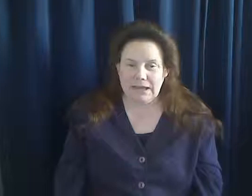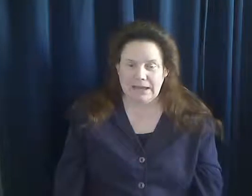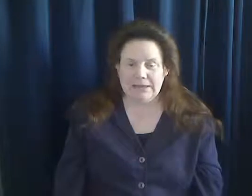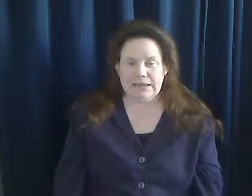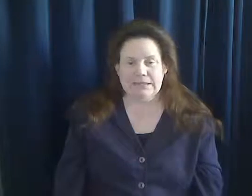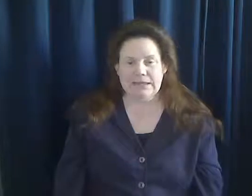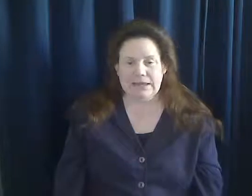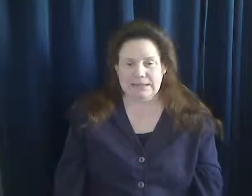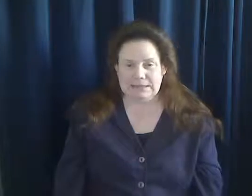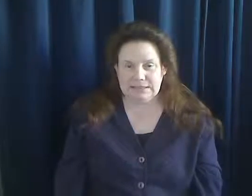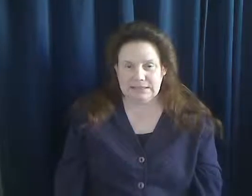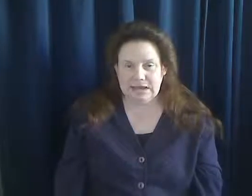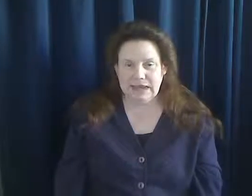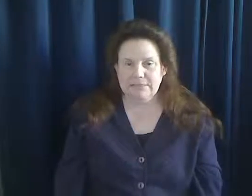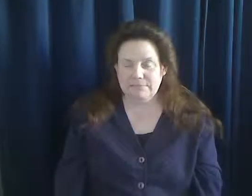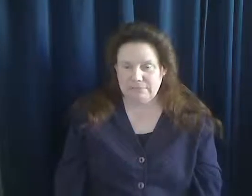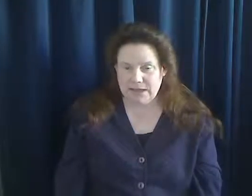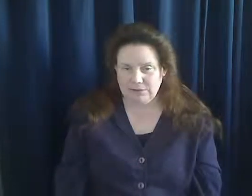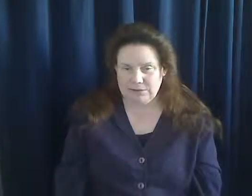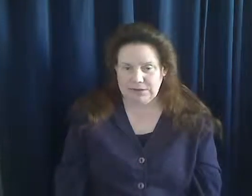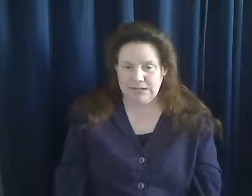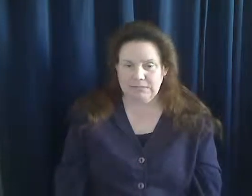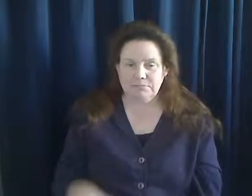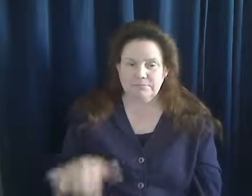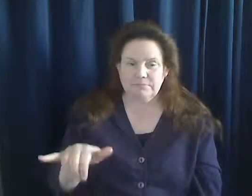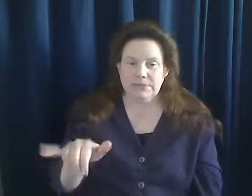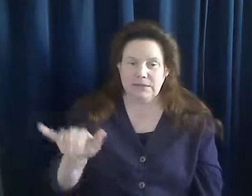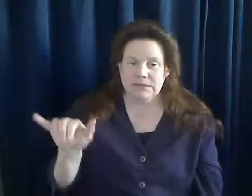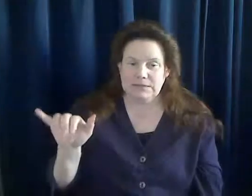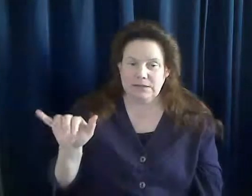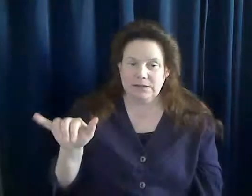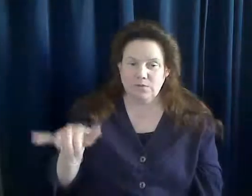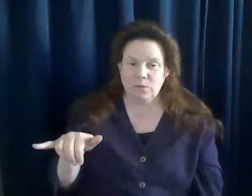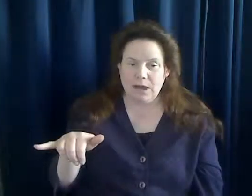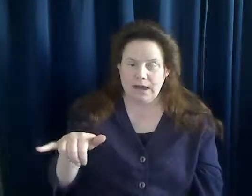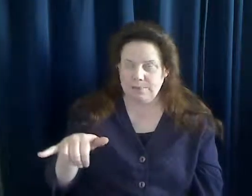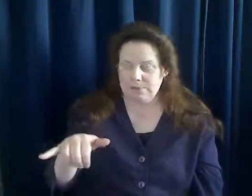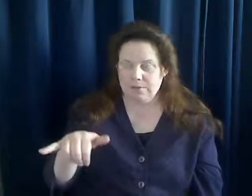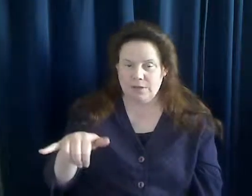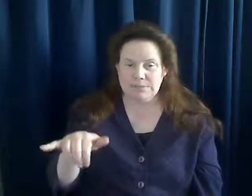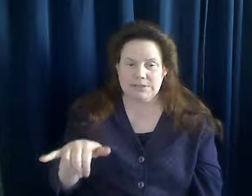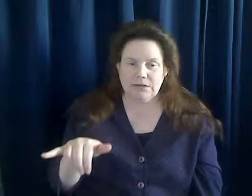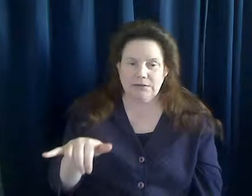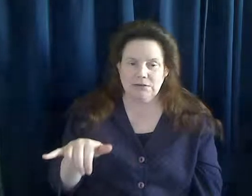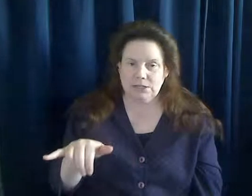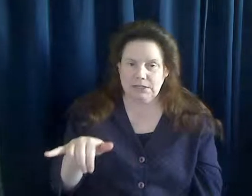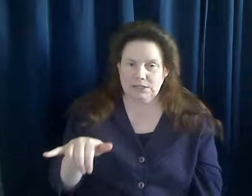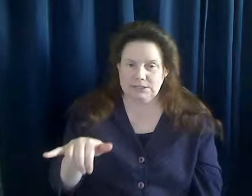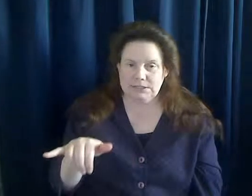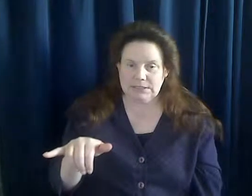I get it. I see. I understand. It's the letter Y, but the palm is down, and you shake it just a little